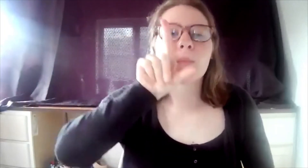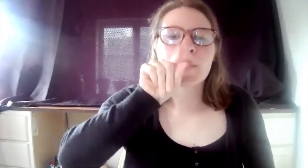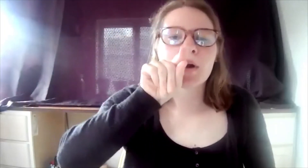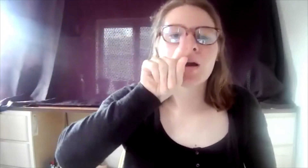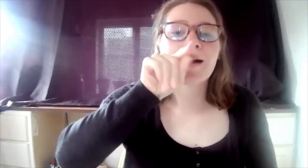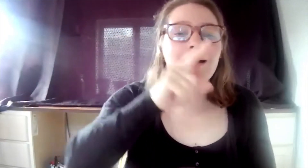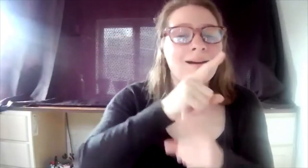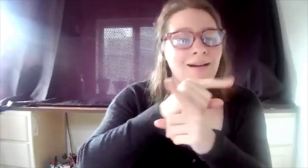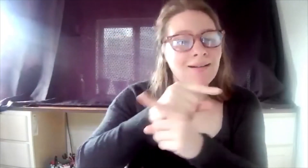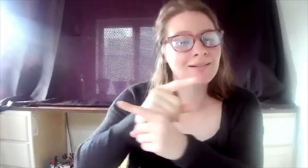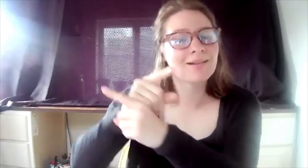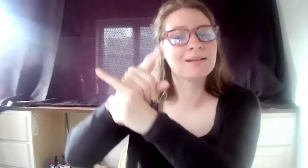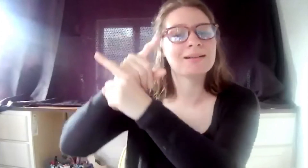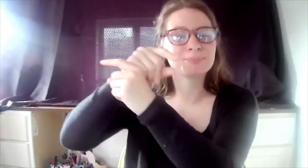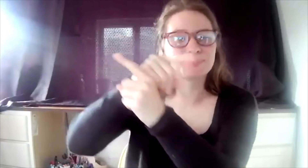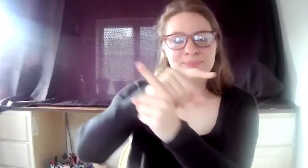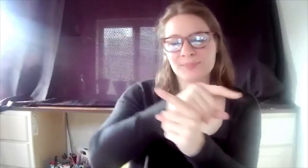bluebirds fly,